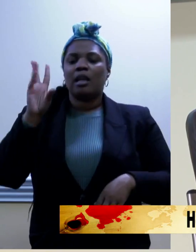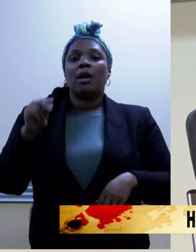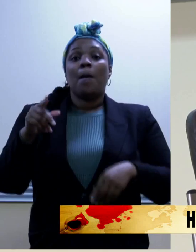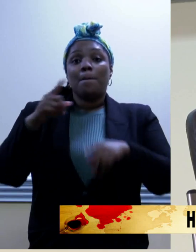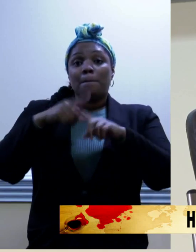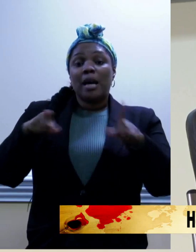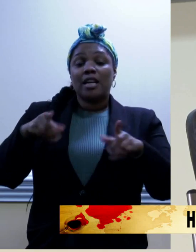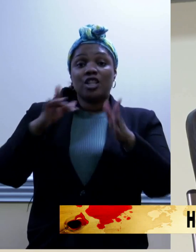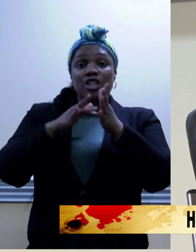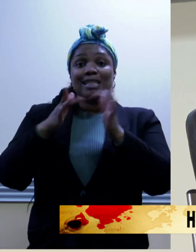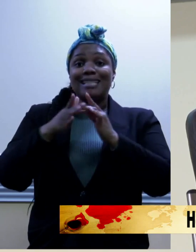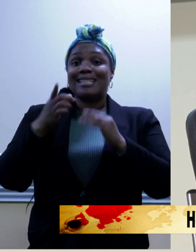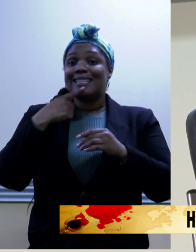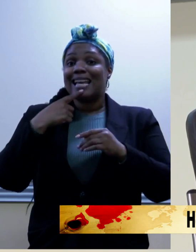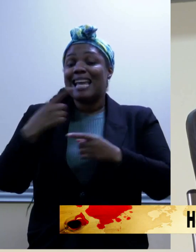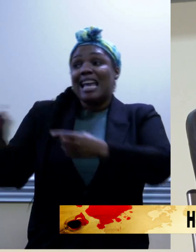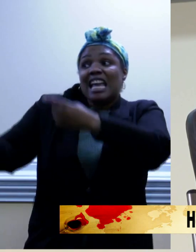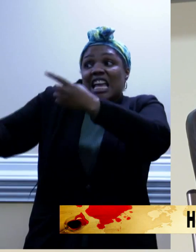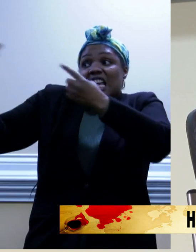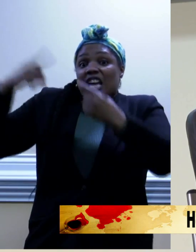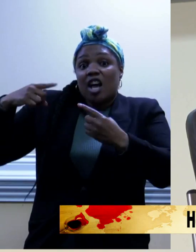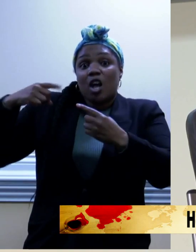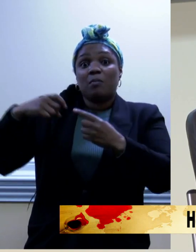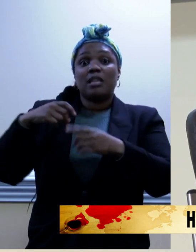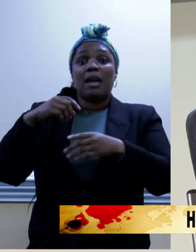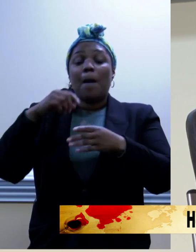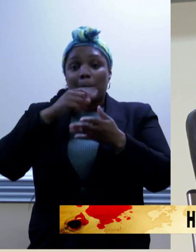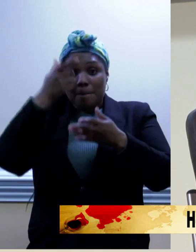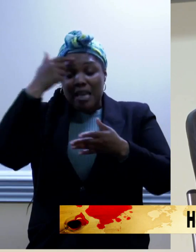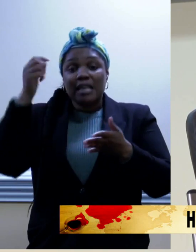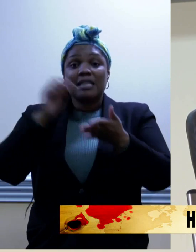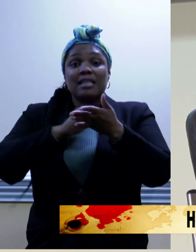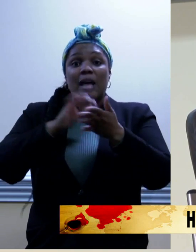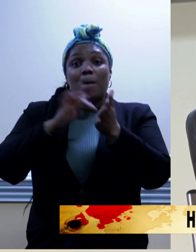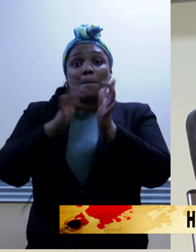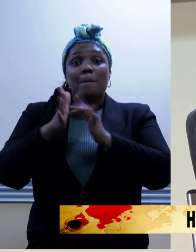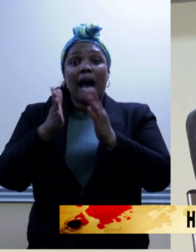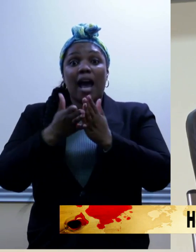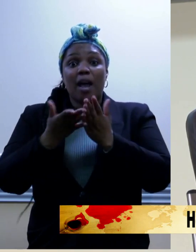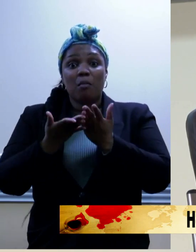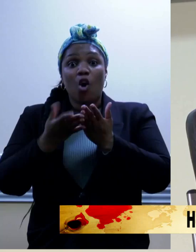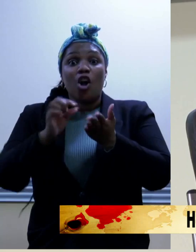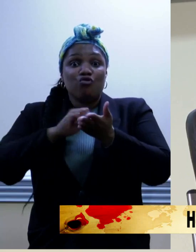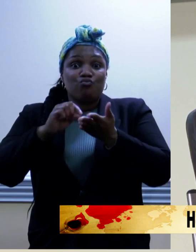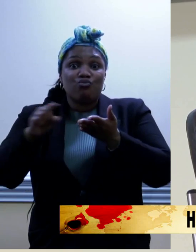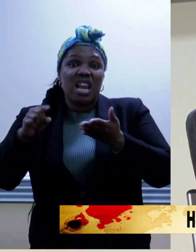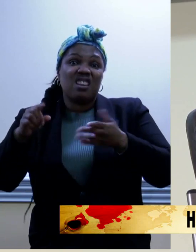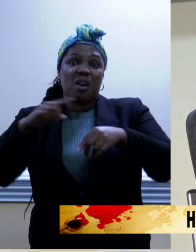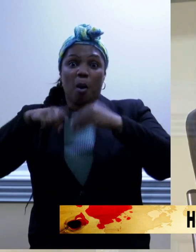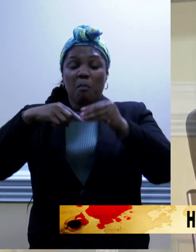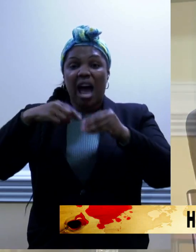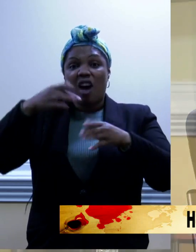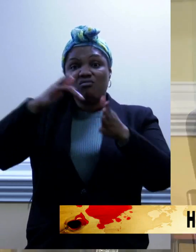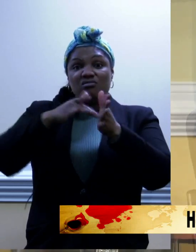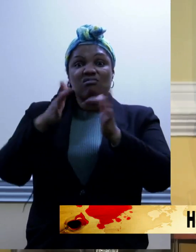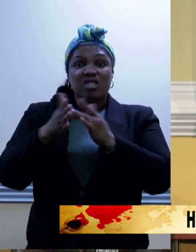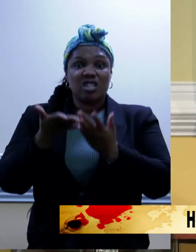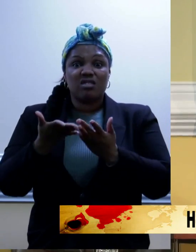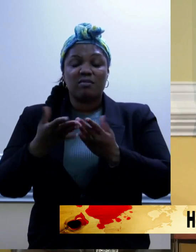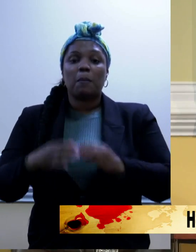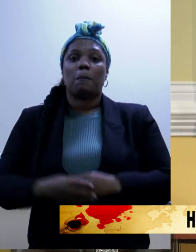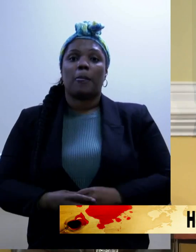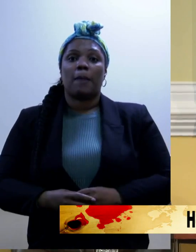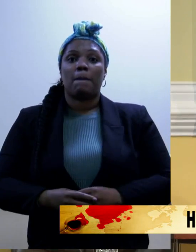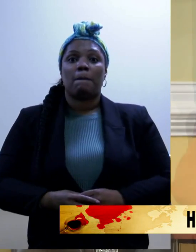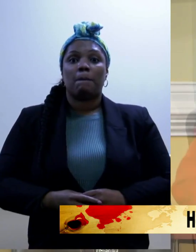the volume of the book, it is written of me to do thy will, O God. Now, this is Jesus is the one that said, I come in the volume of the book. Yes. Go ahead